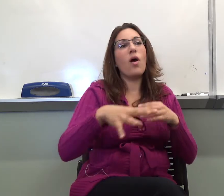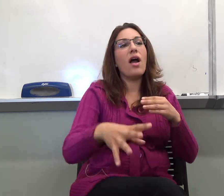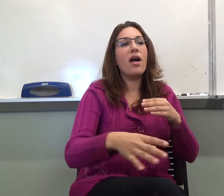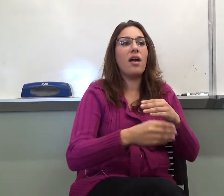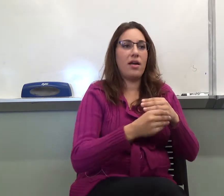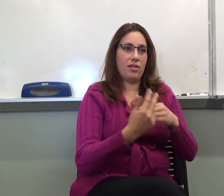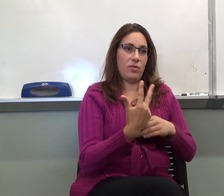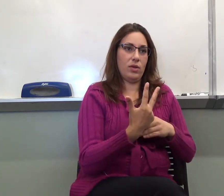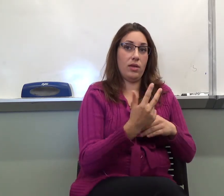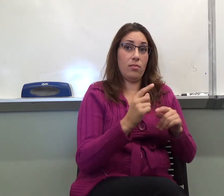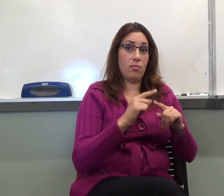too.